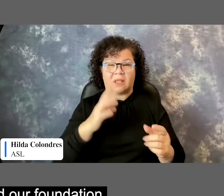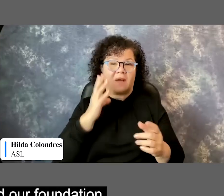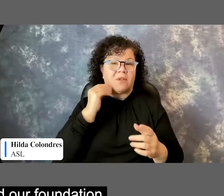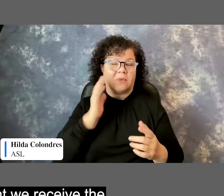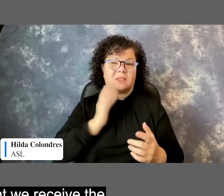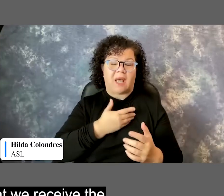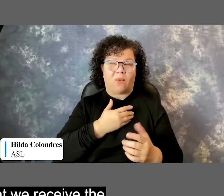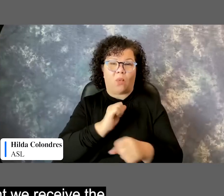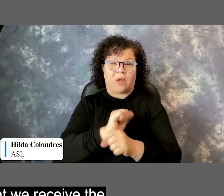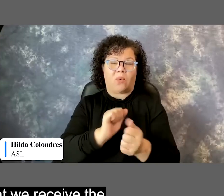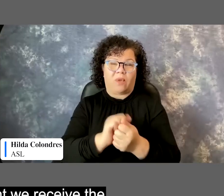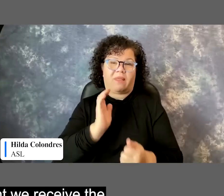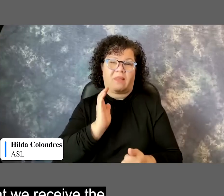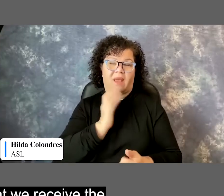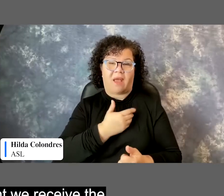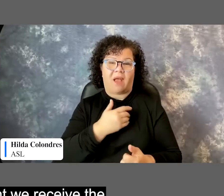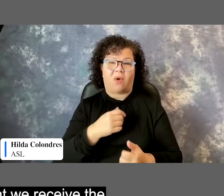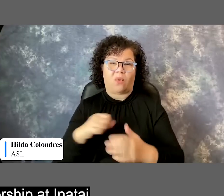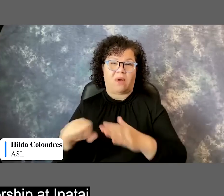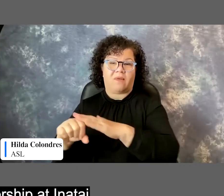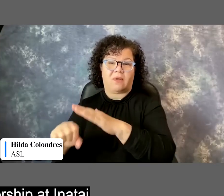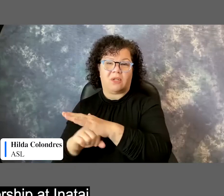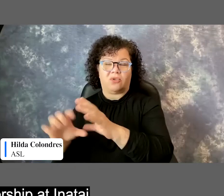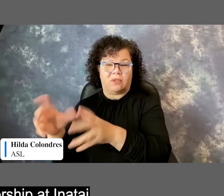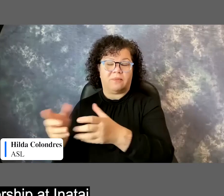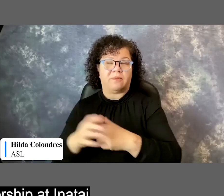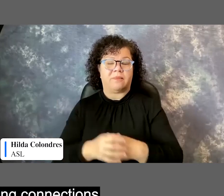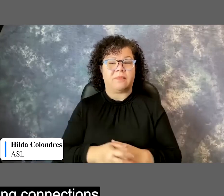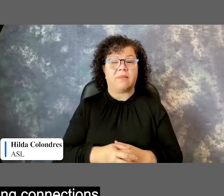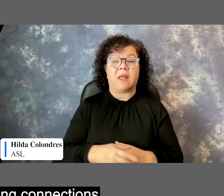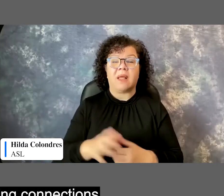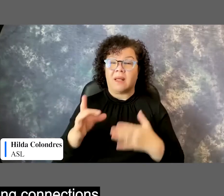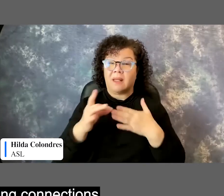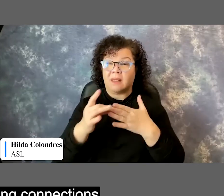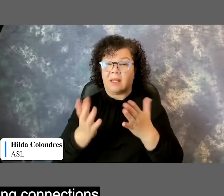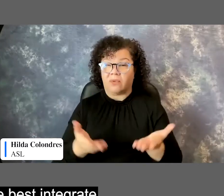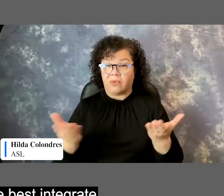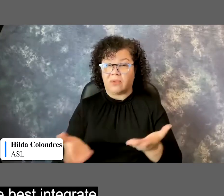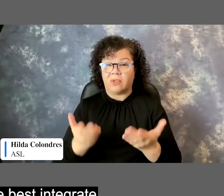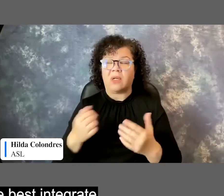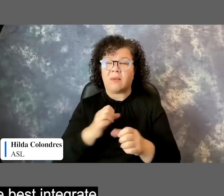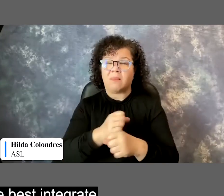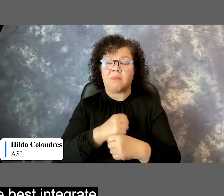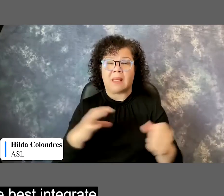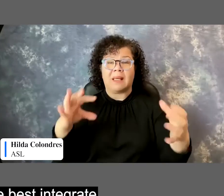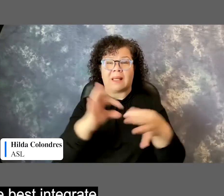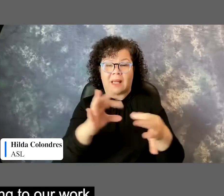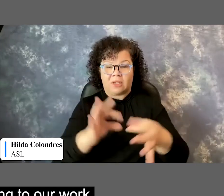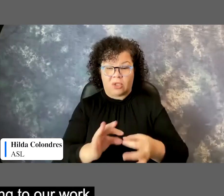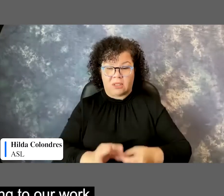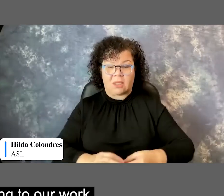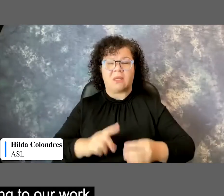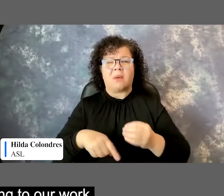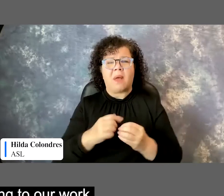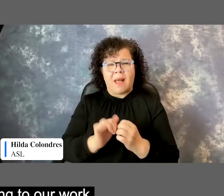From the moment that we received these findings, leadership at Inatai have been making connections toward how we best